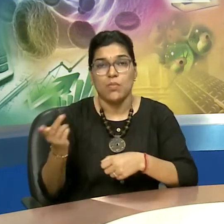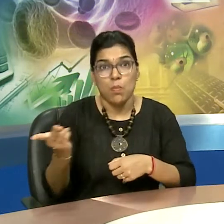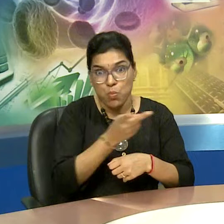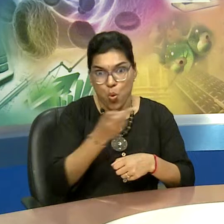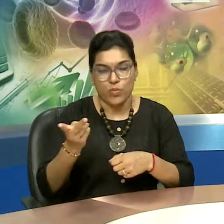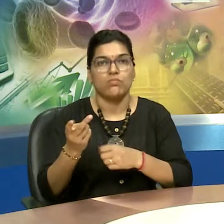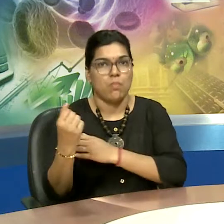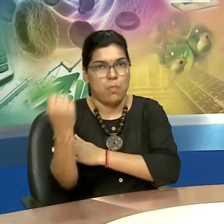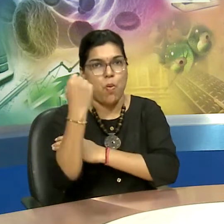of the